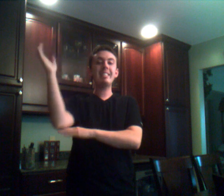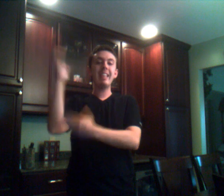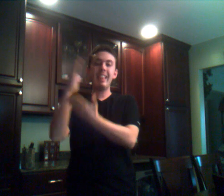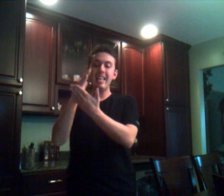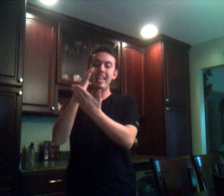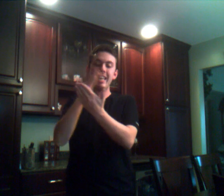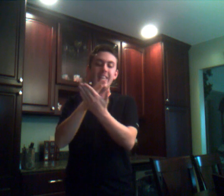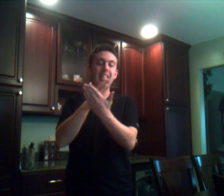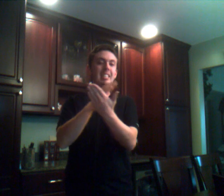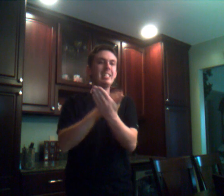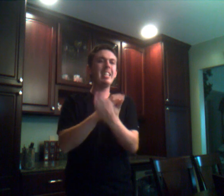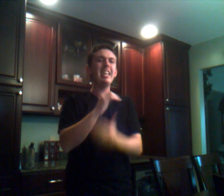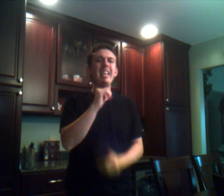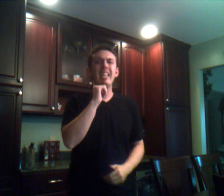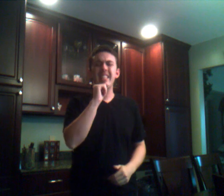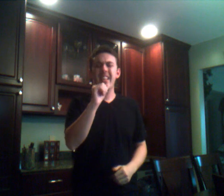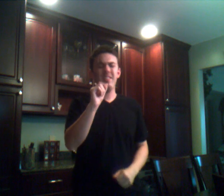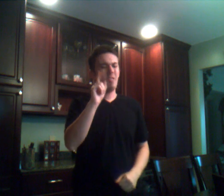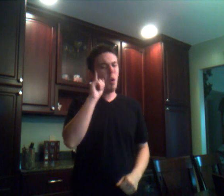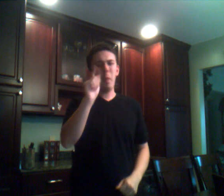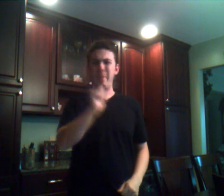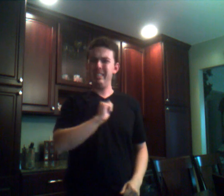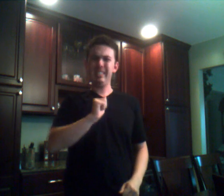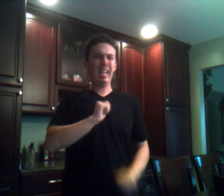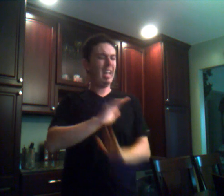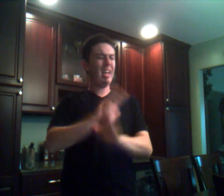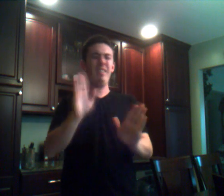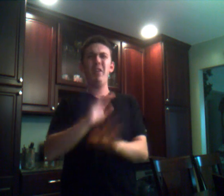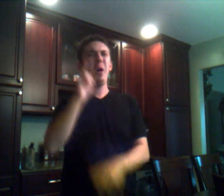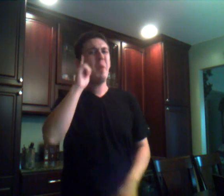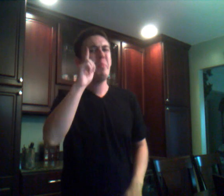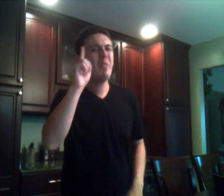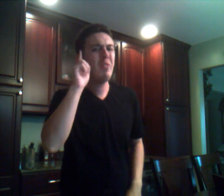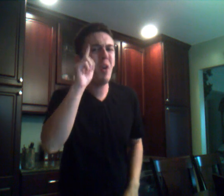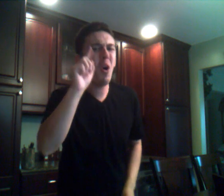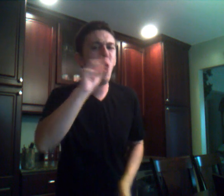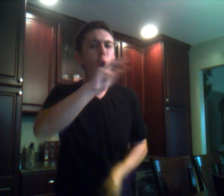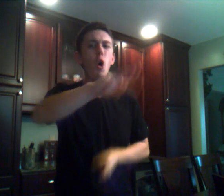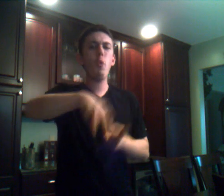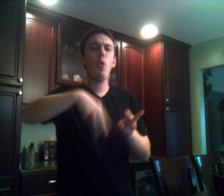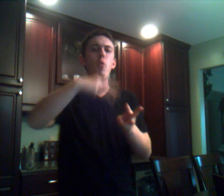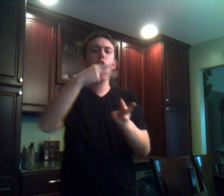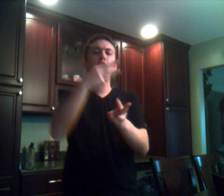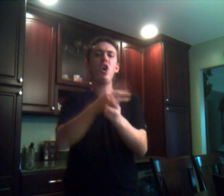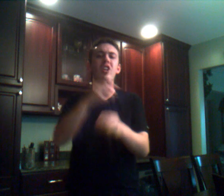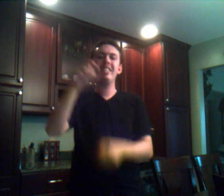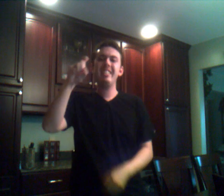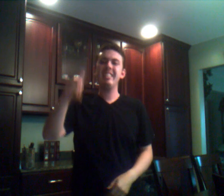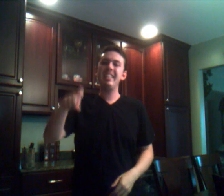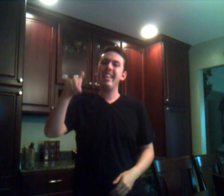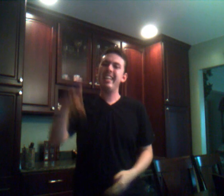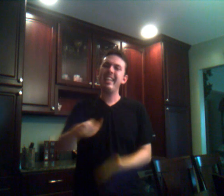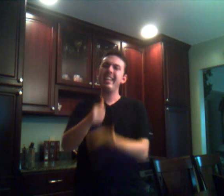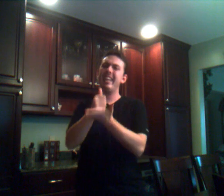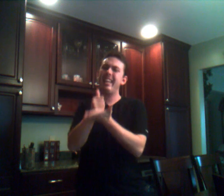list Not for myself, but for a world in need